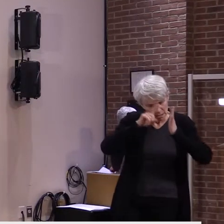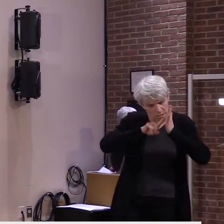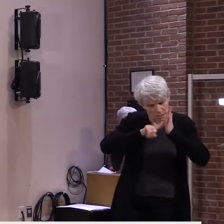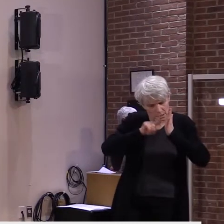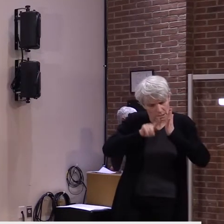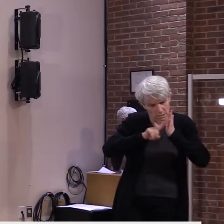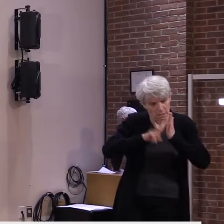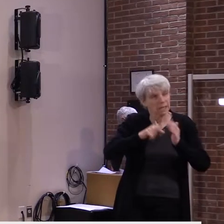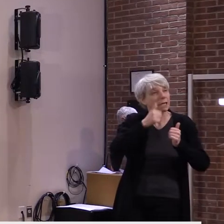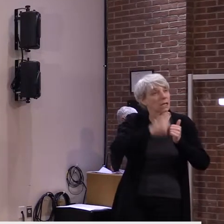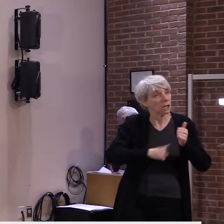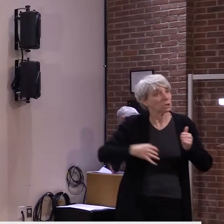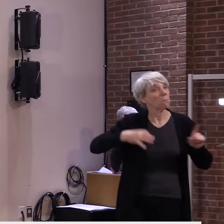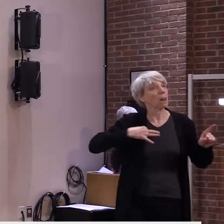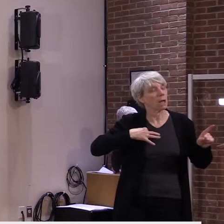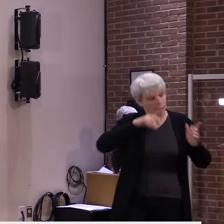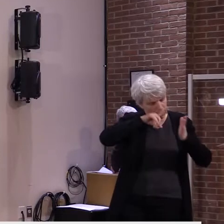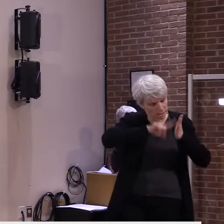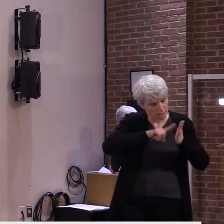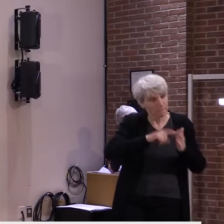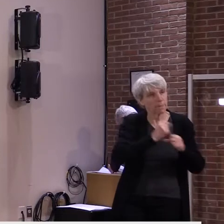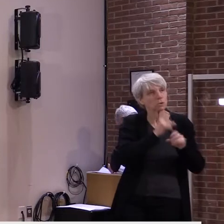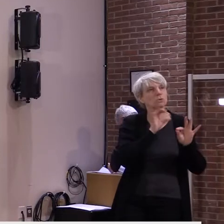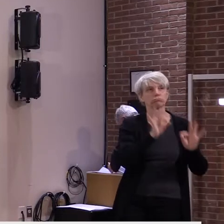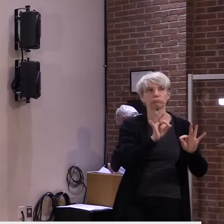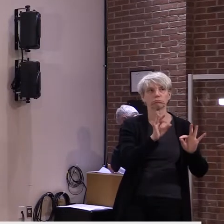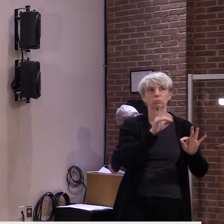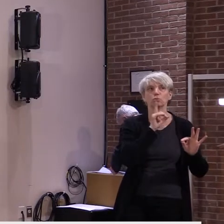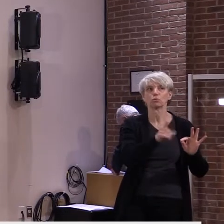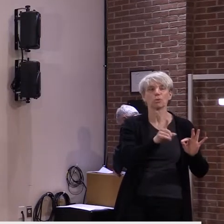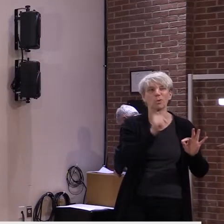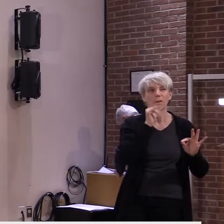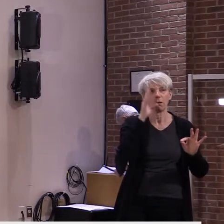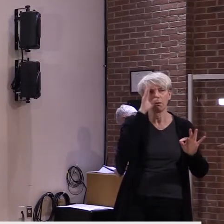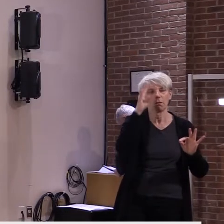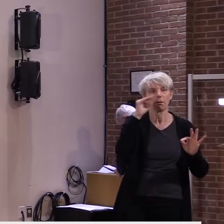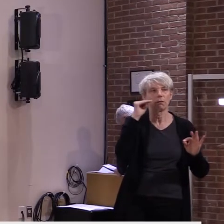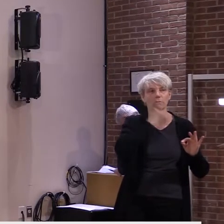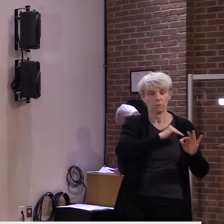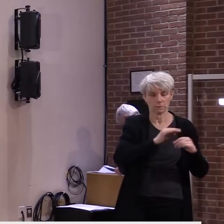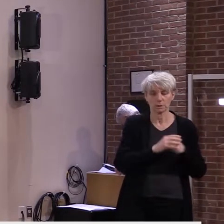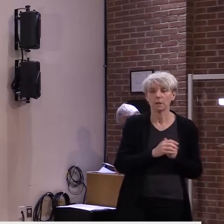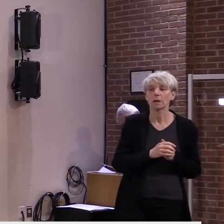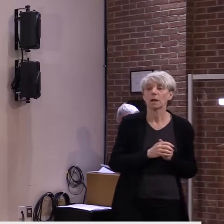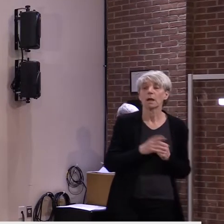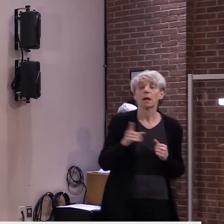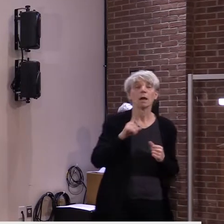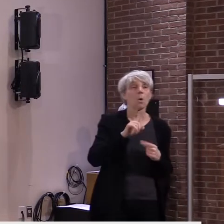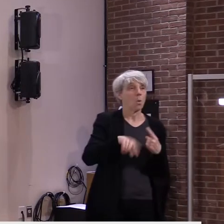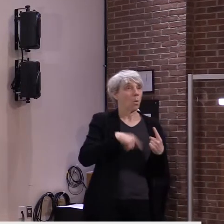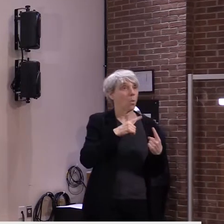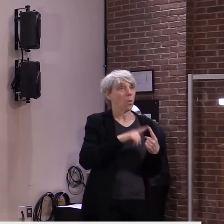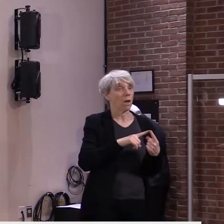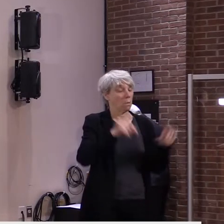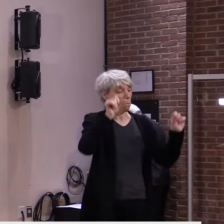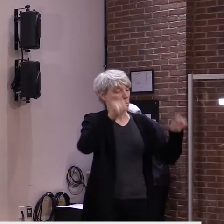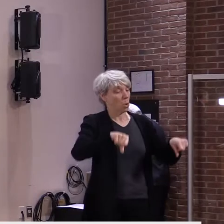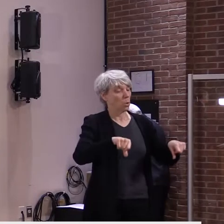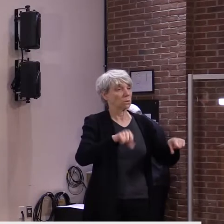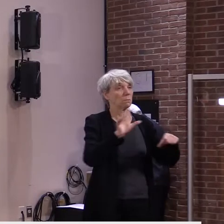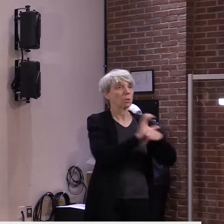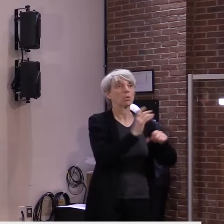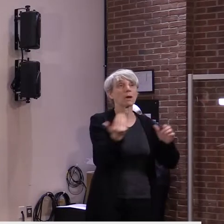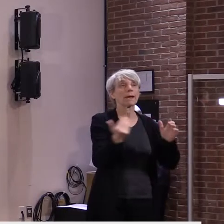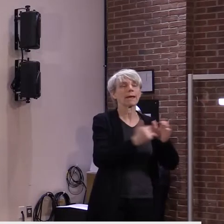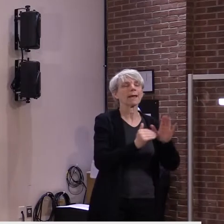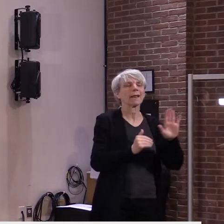claims. I think the question about whether when we will put it back online is really more about when